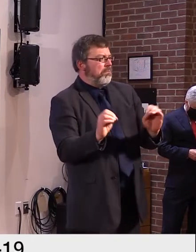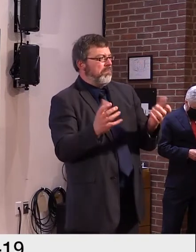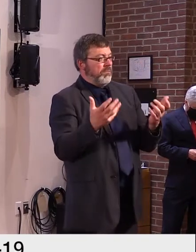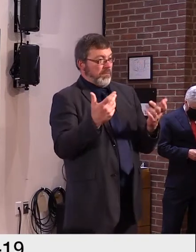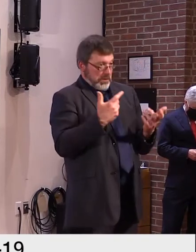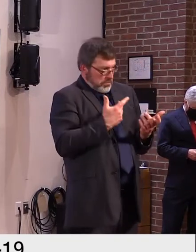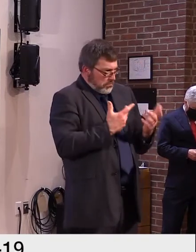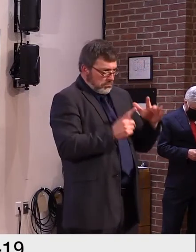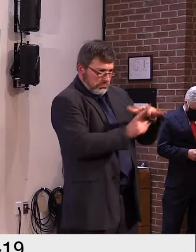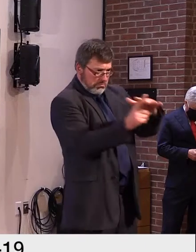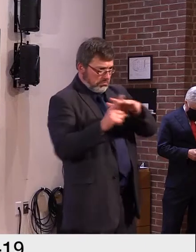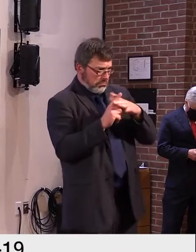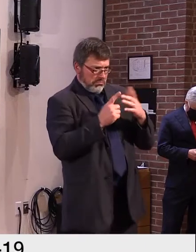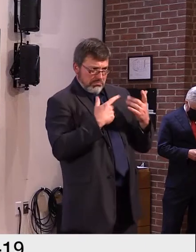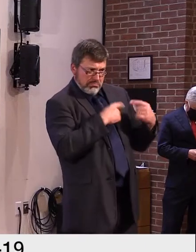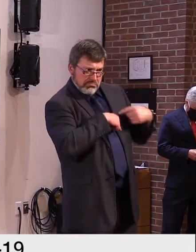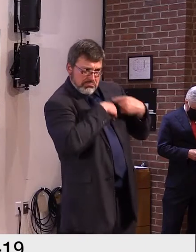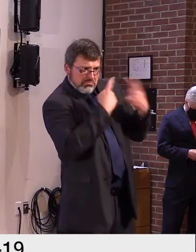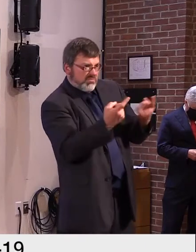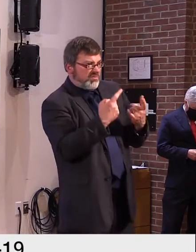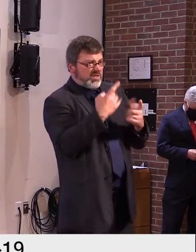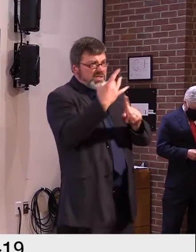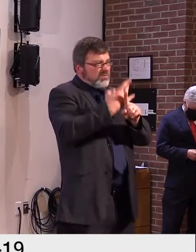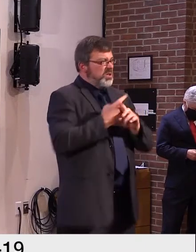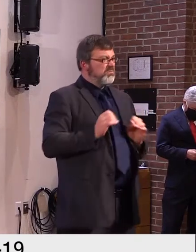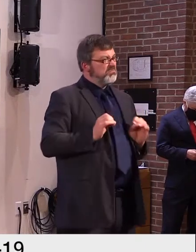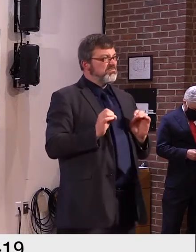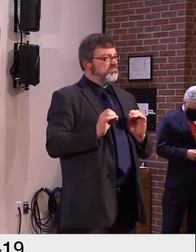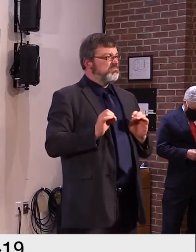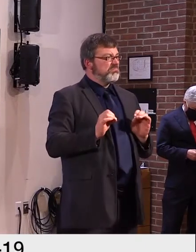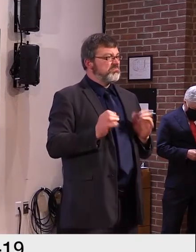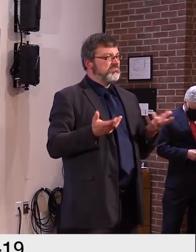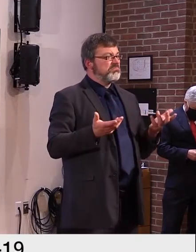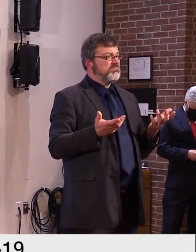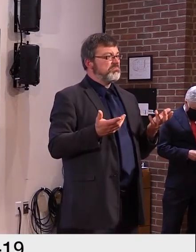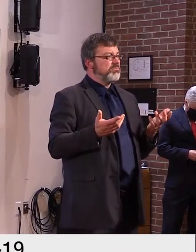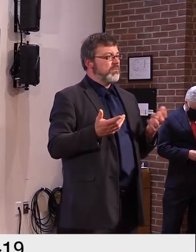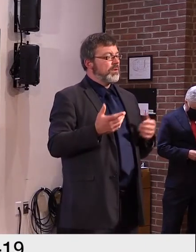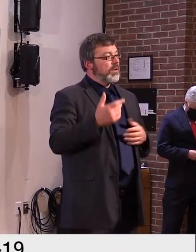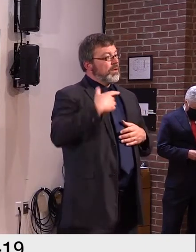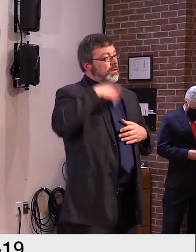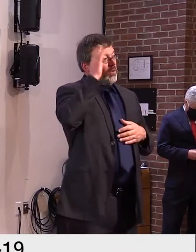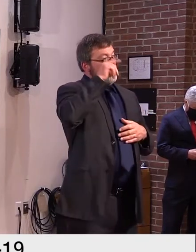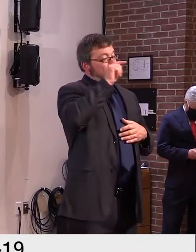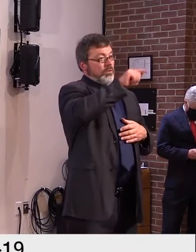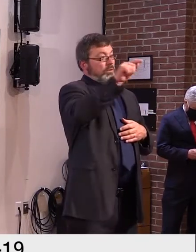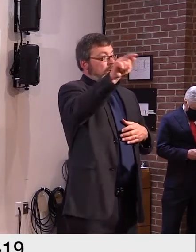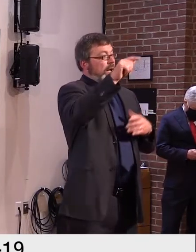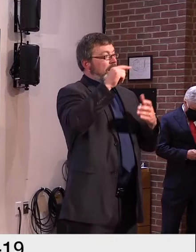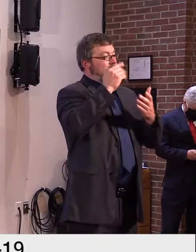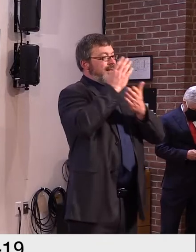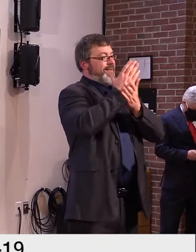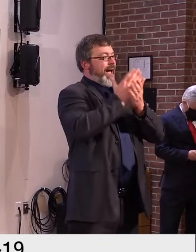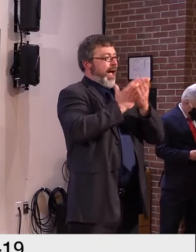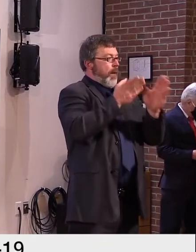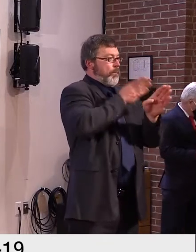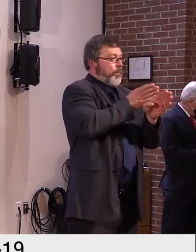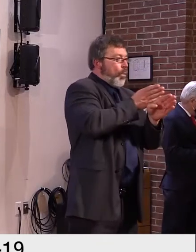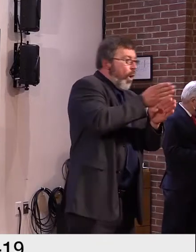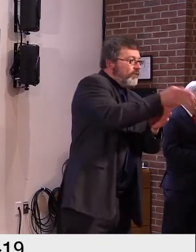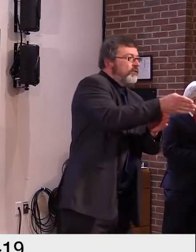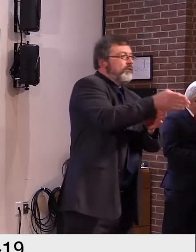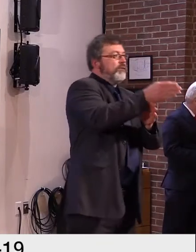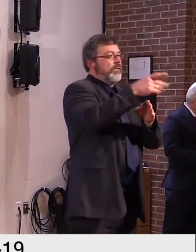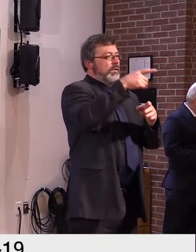will say that some sectors have taken their own precautions. I'm aware of some of the hospital sector